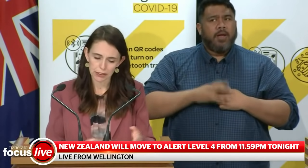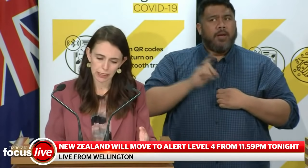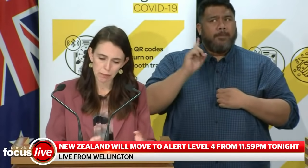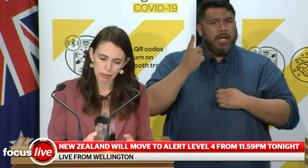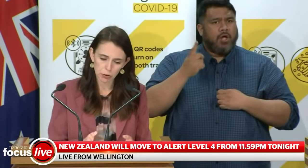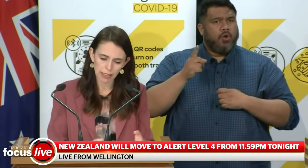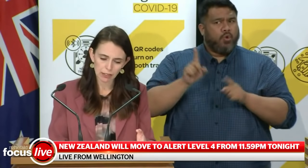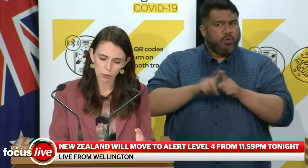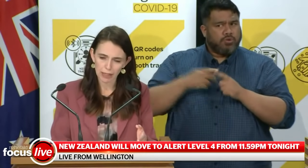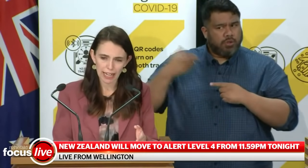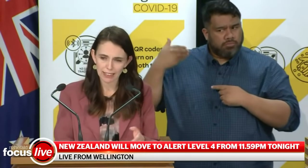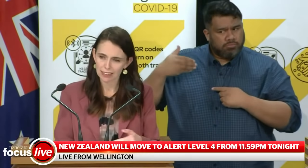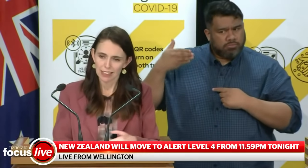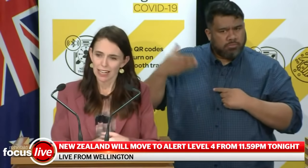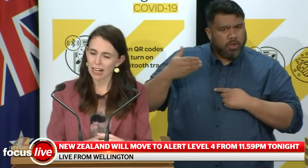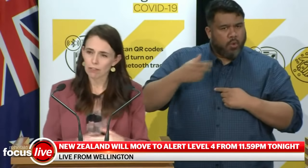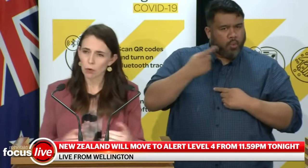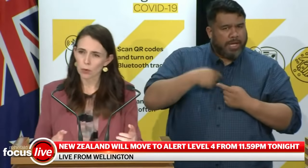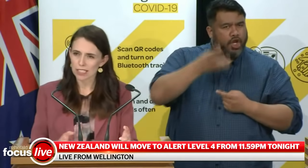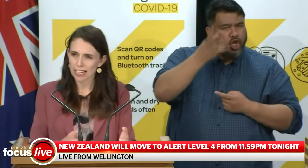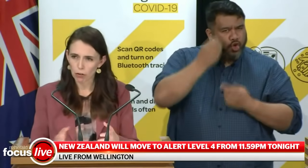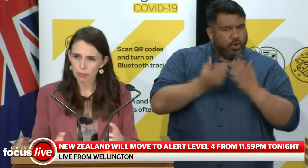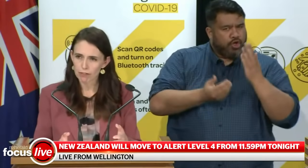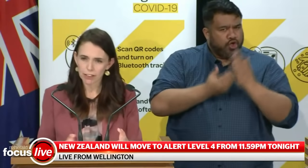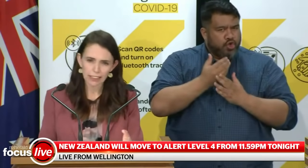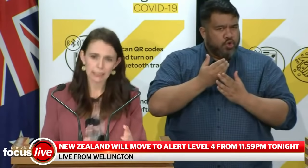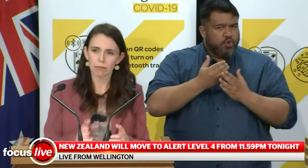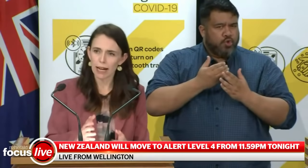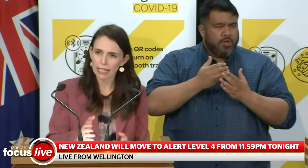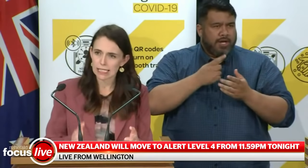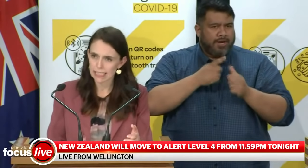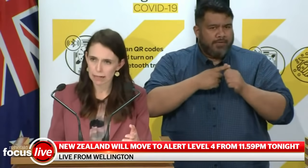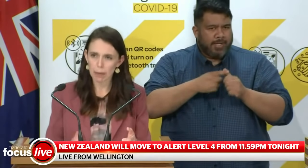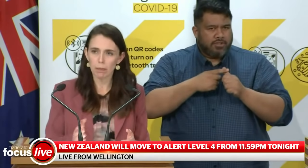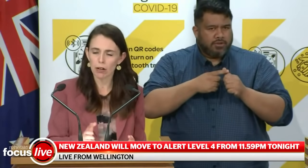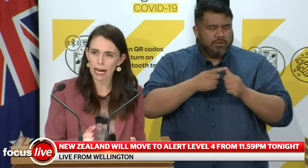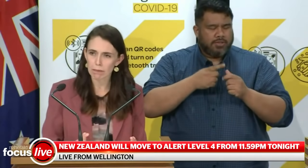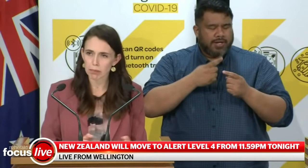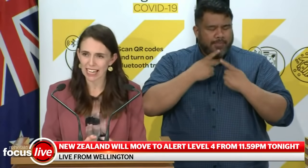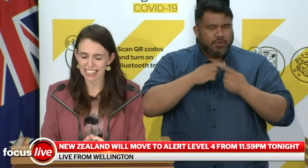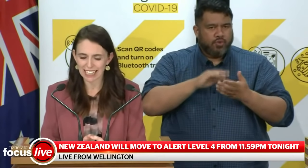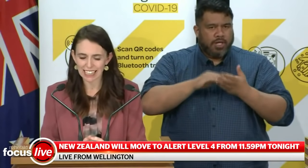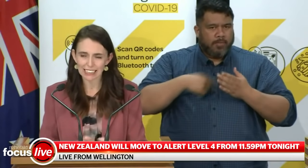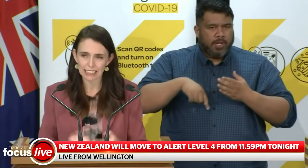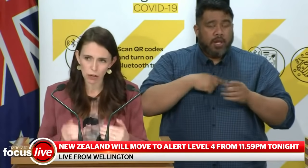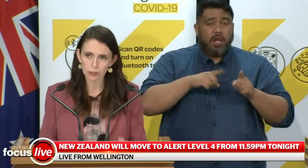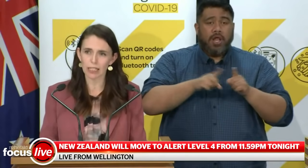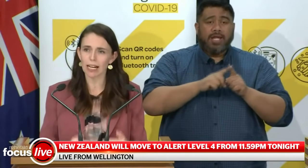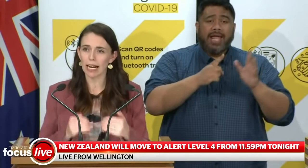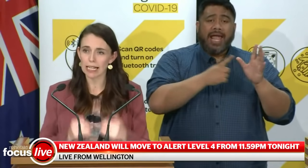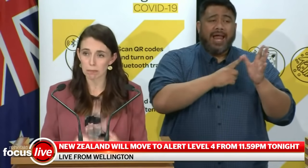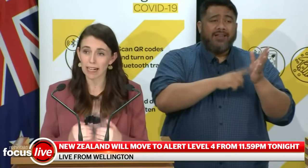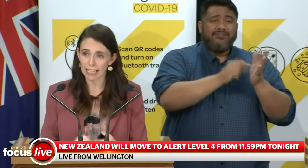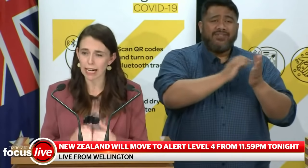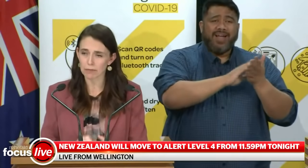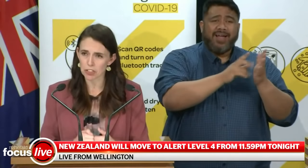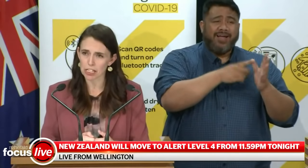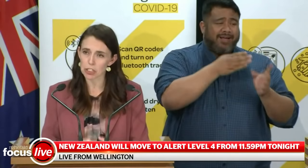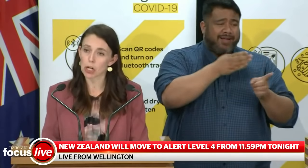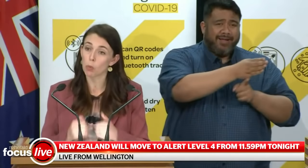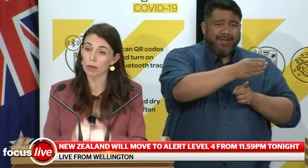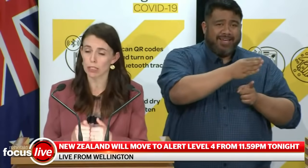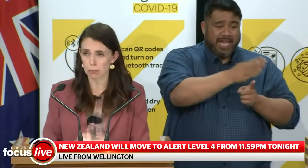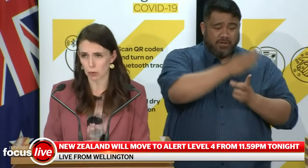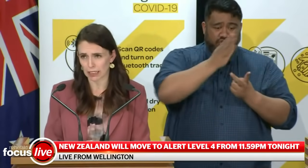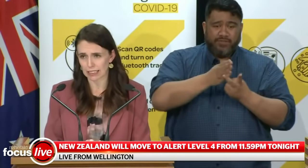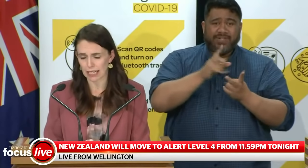we've learned. And in between, when we had, of course, the Alpha variant, it made us step up our game plan again. Delta has been a game